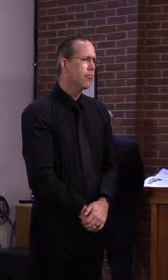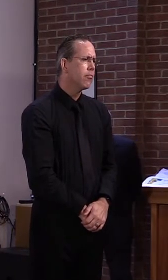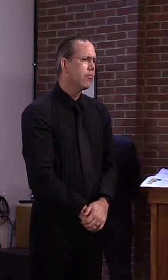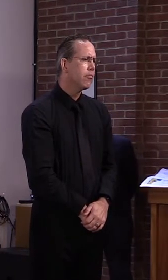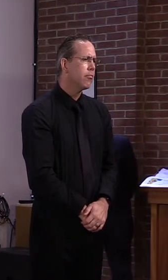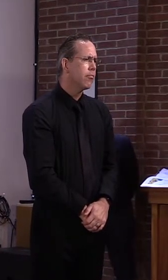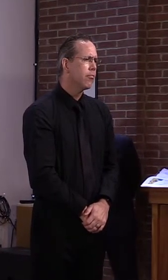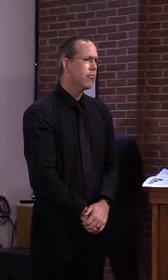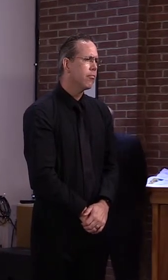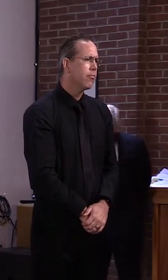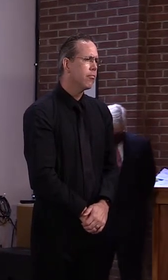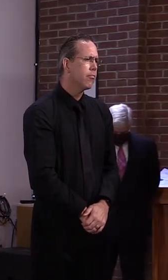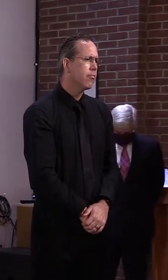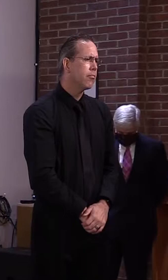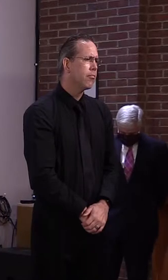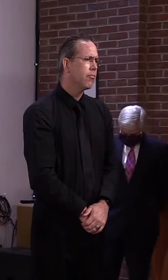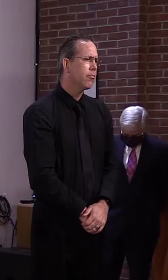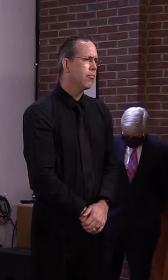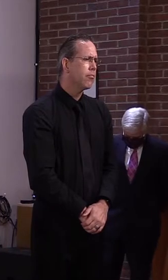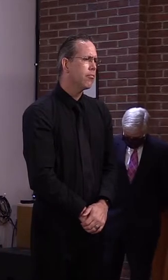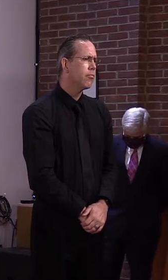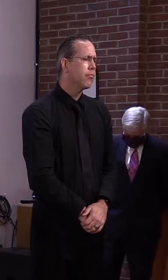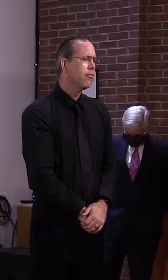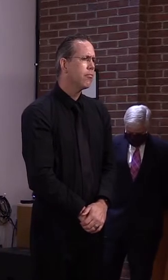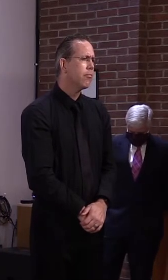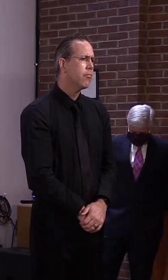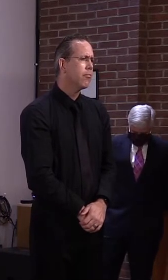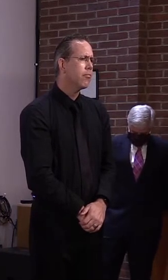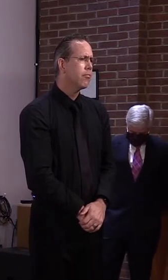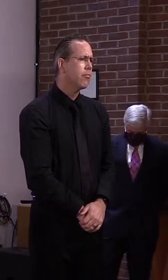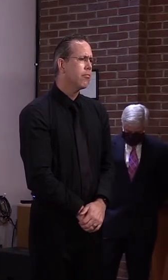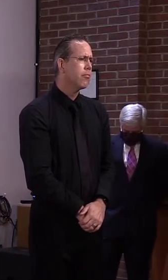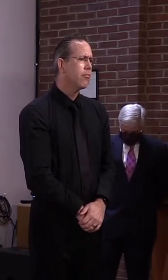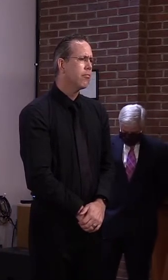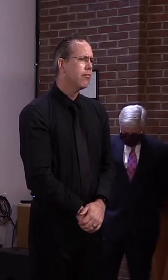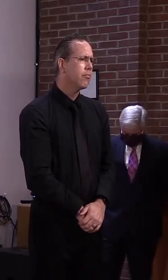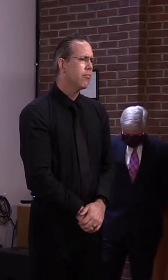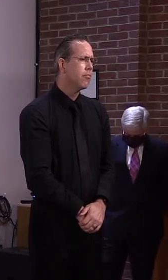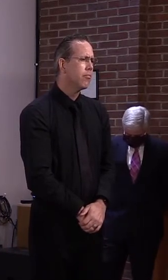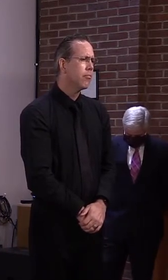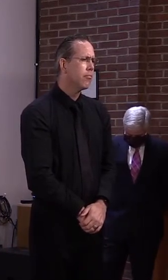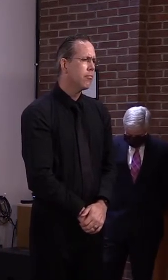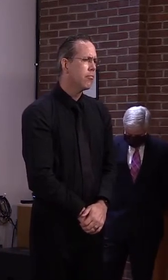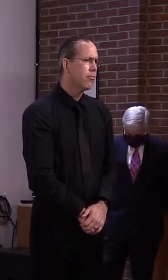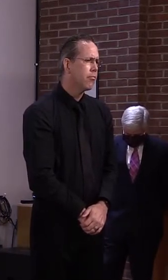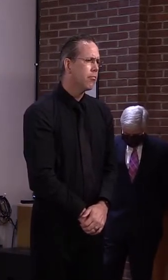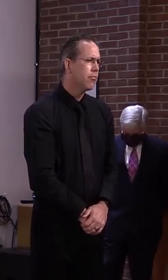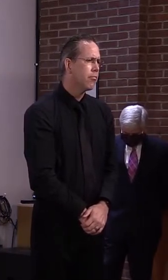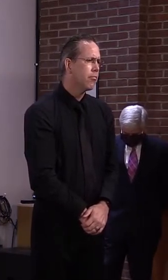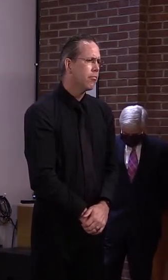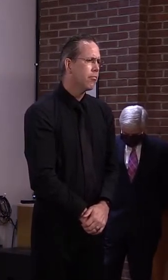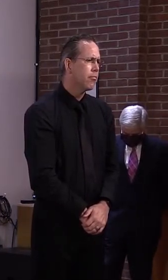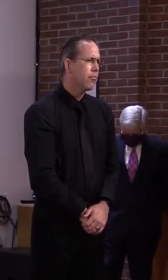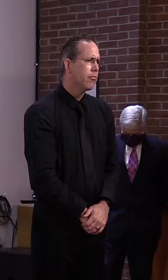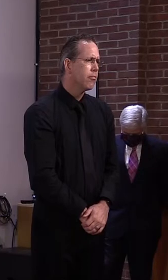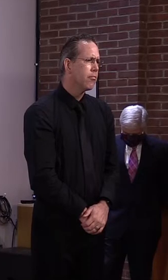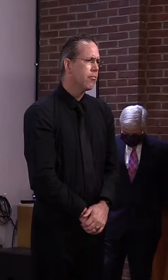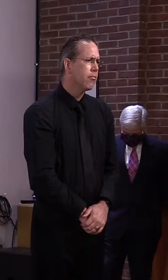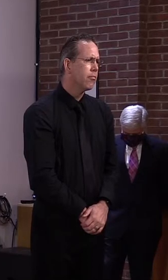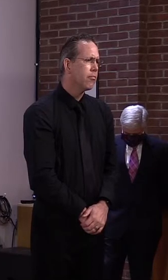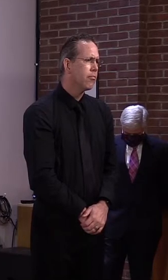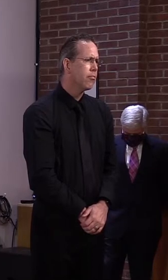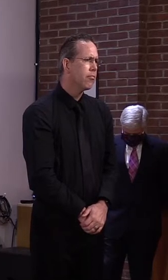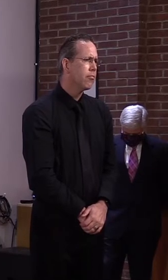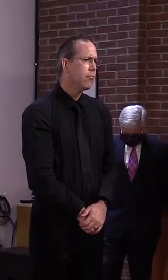And so two questions about that. The first one is, Secretary French, can you give me the most recent number in both